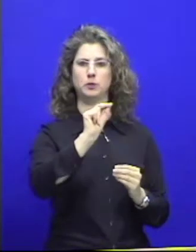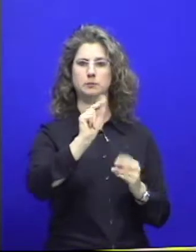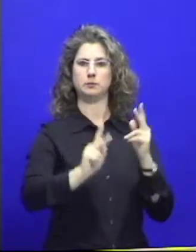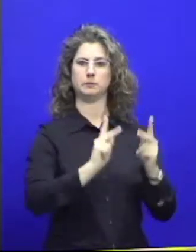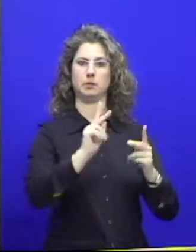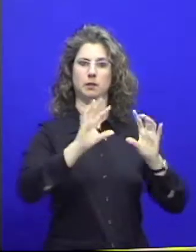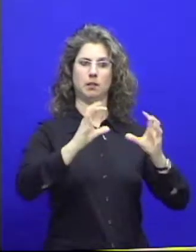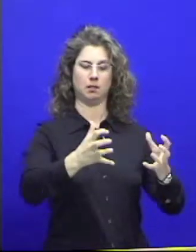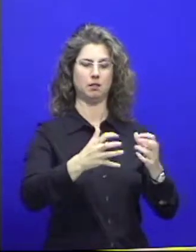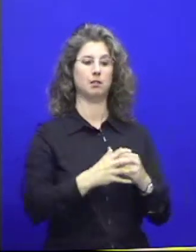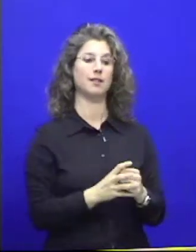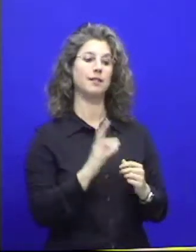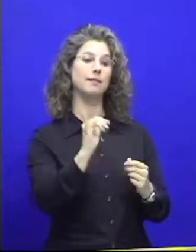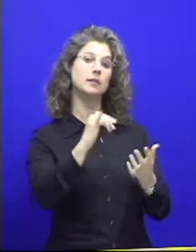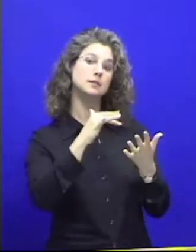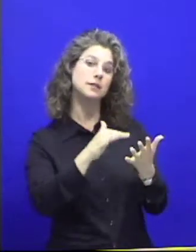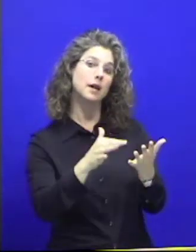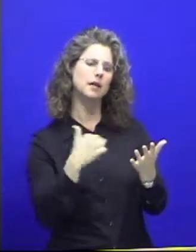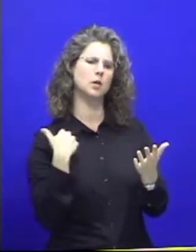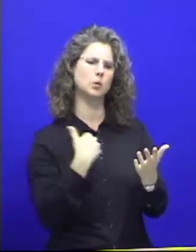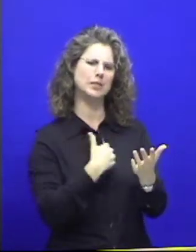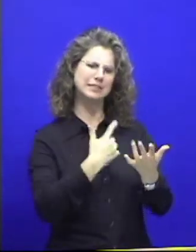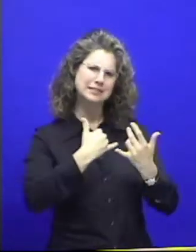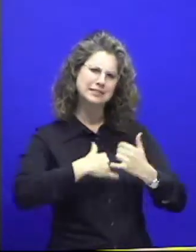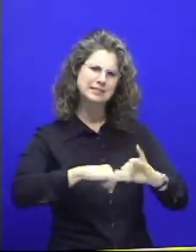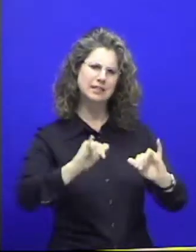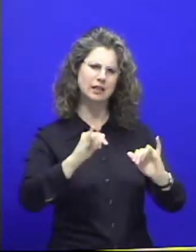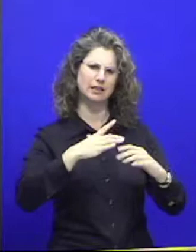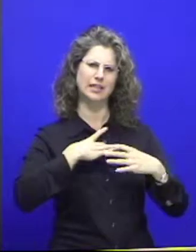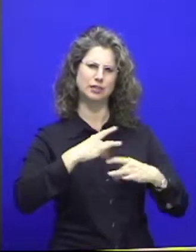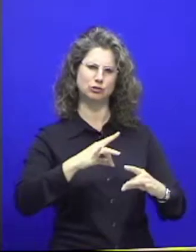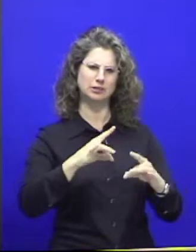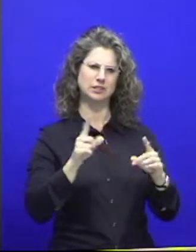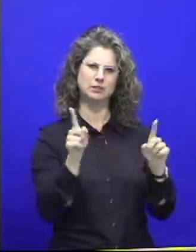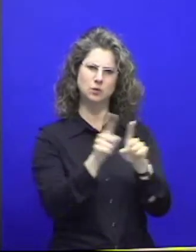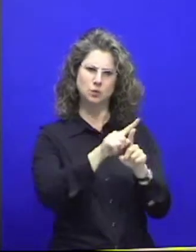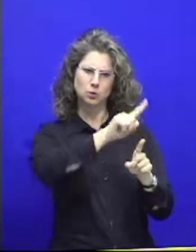patients. And for that study, we're still interested in the question,